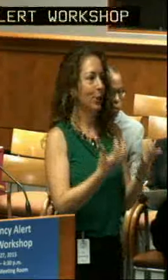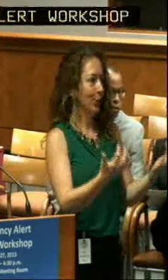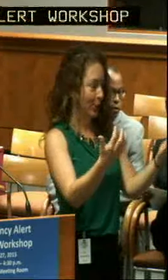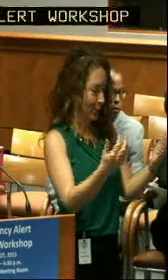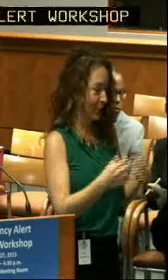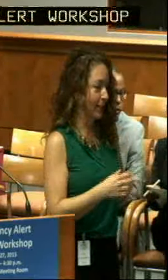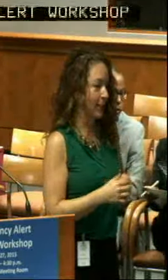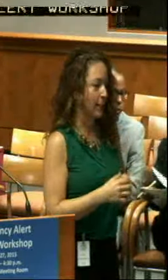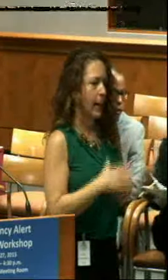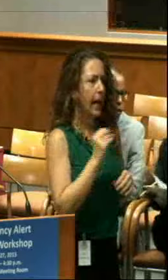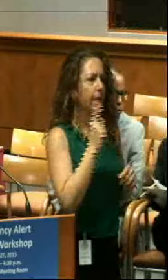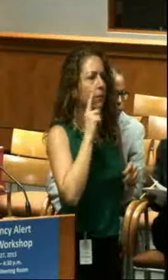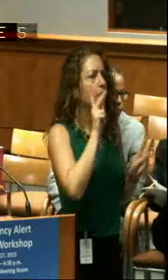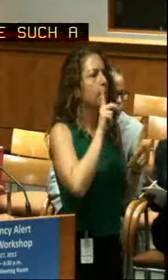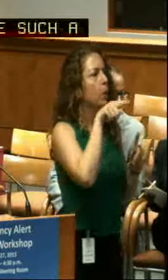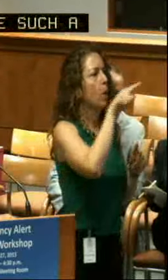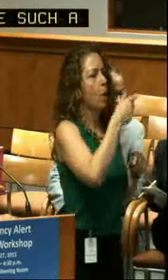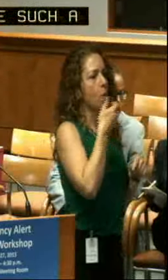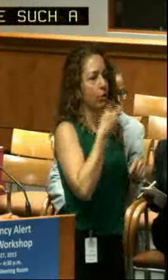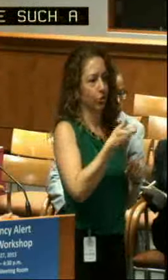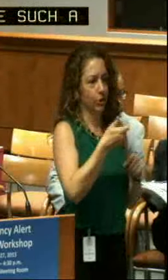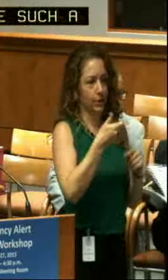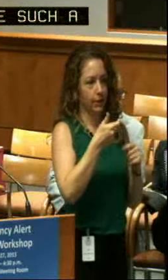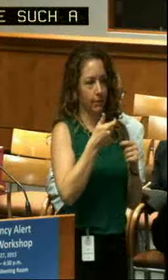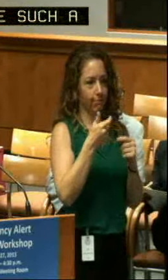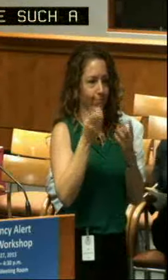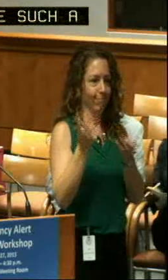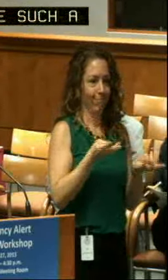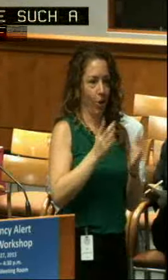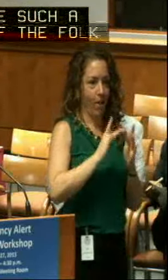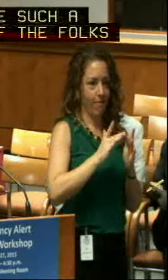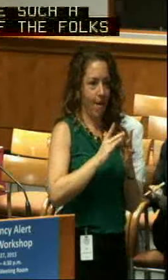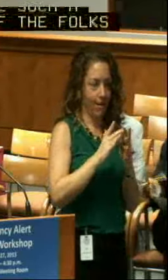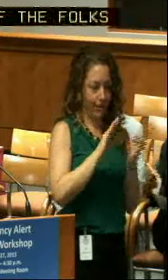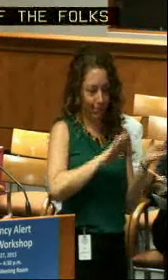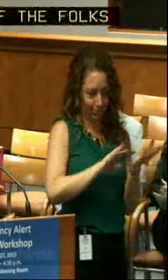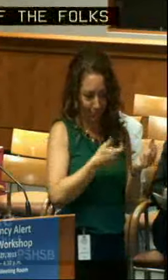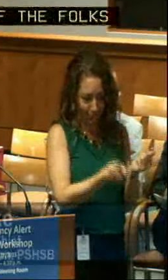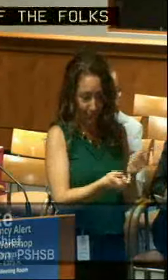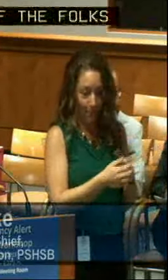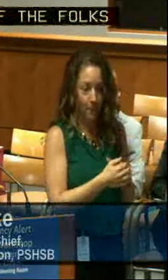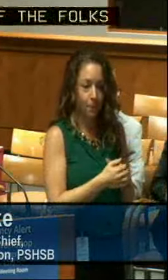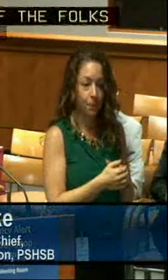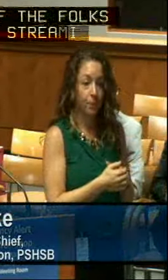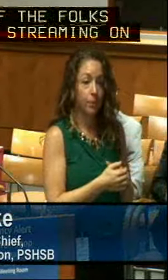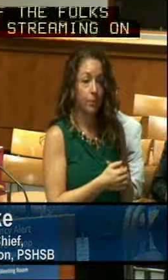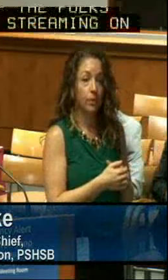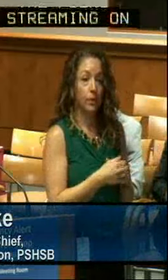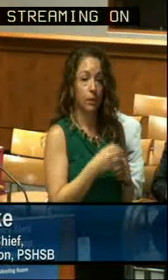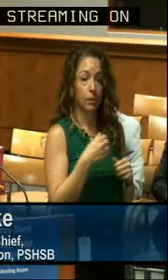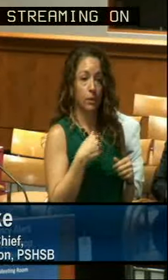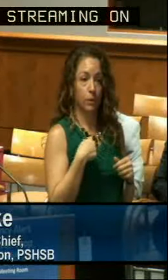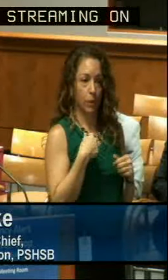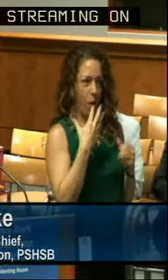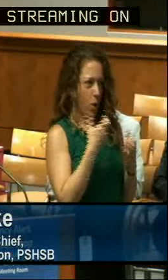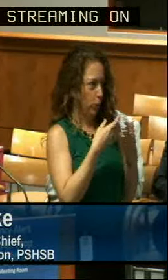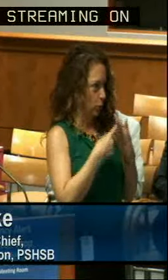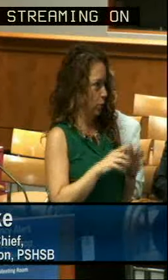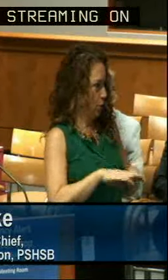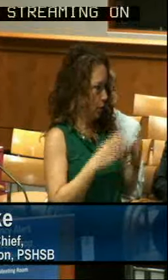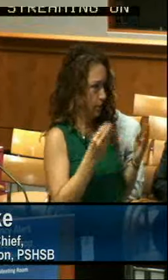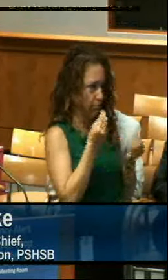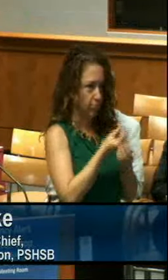all of the folks who are watching it streaming on the internet. I would like to open this event. Is an important event that we